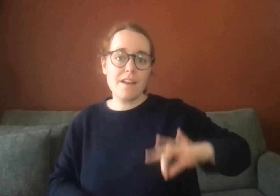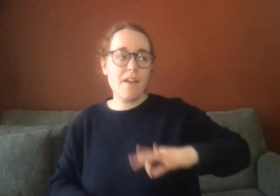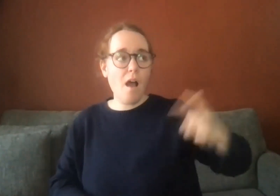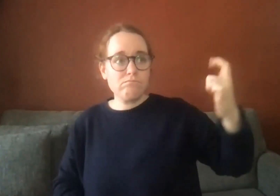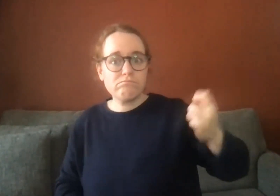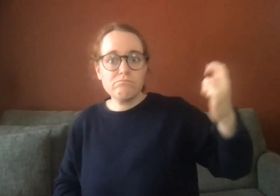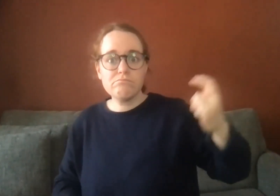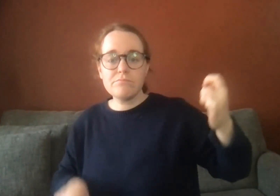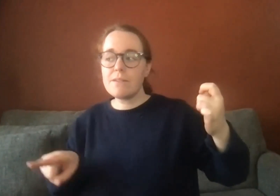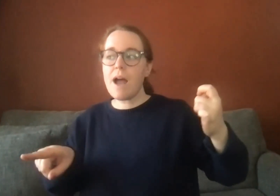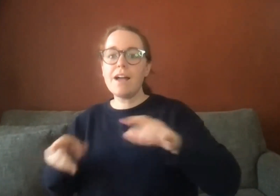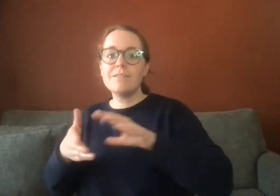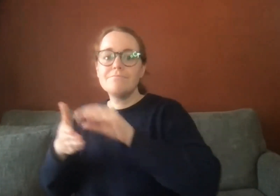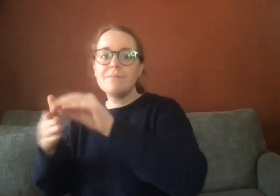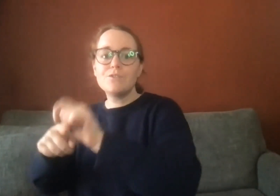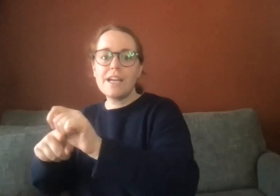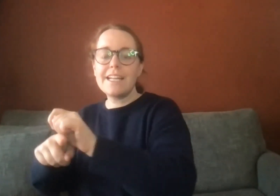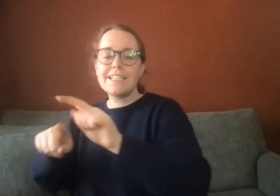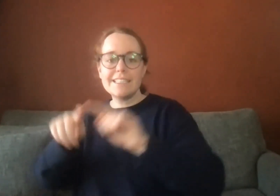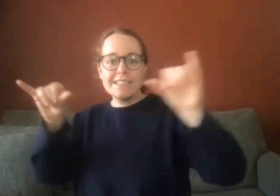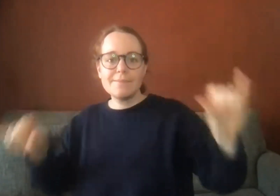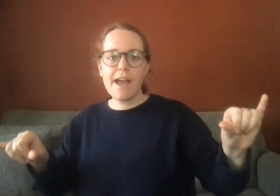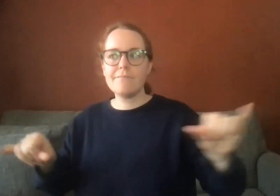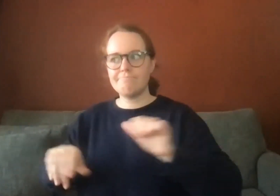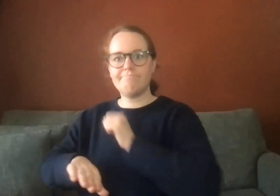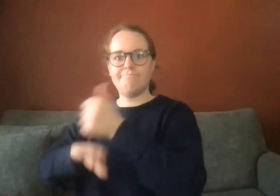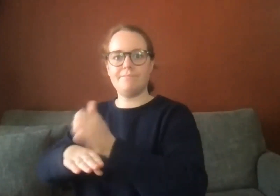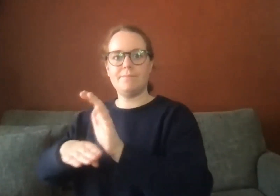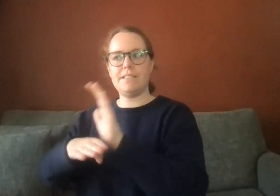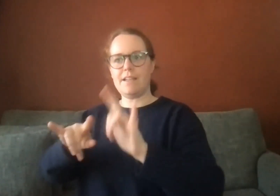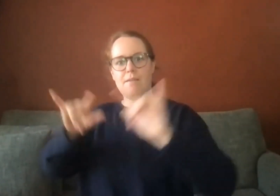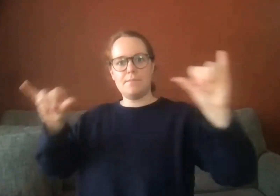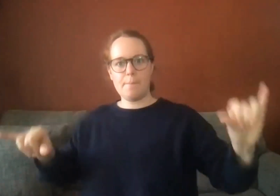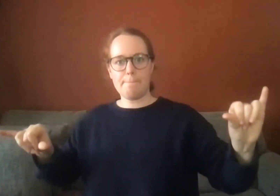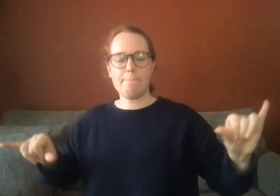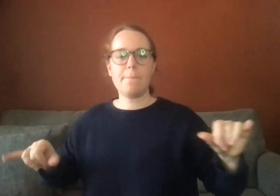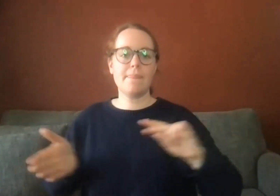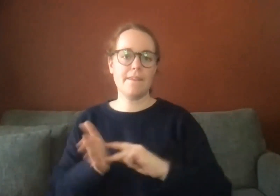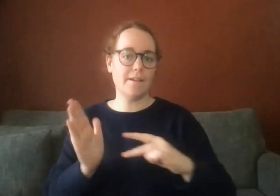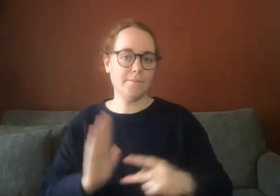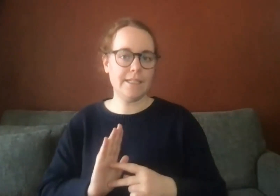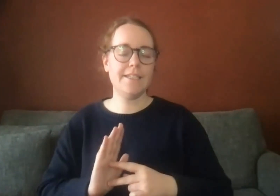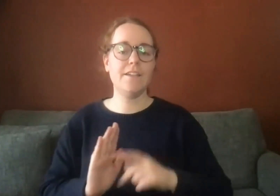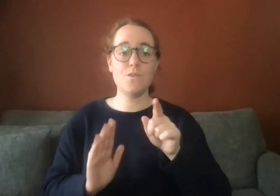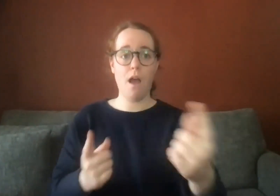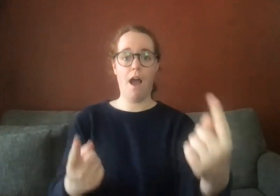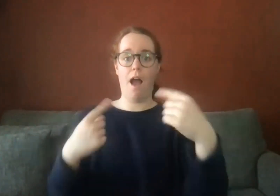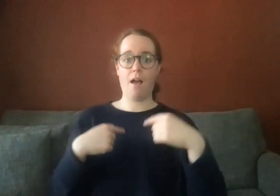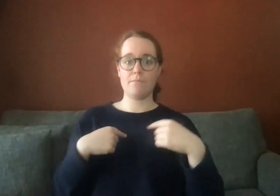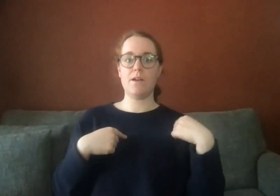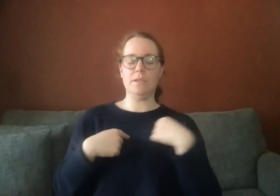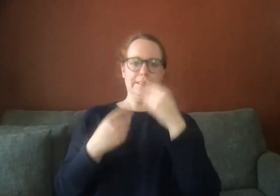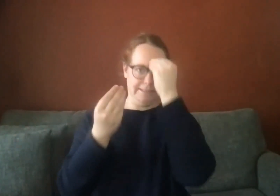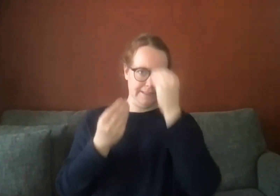training and while you're starting your business. So at any time, we're gonna, you're gonna come to us. We're gonna let you